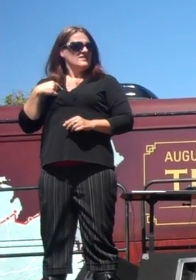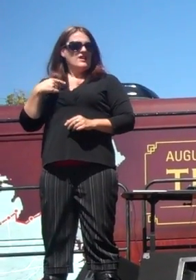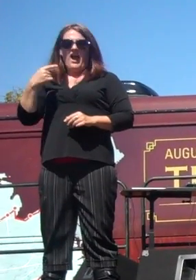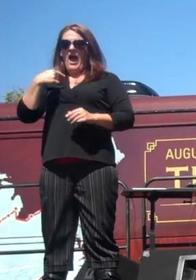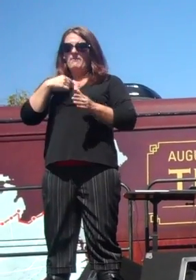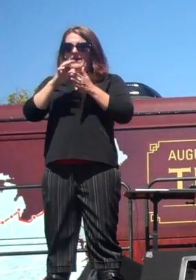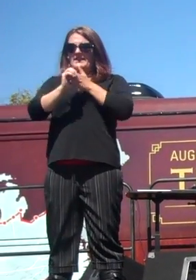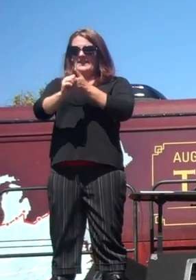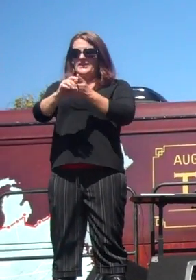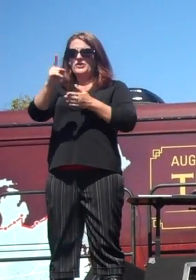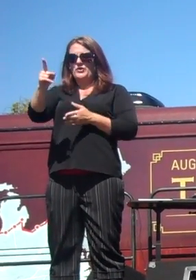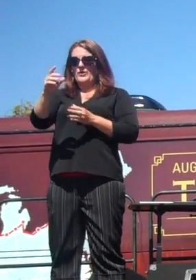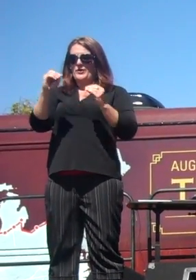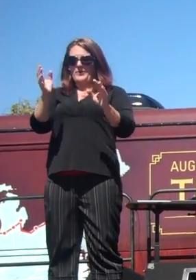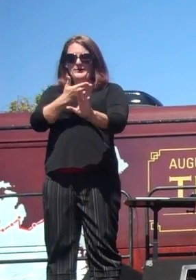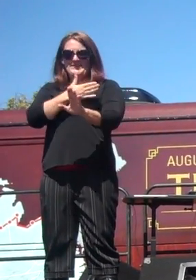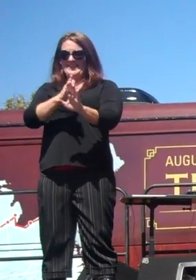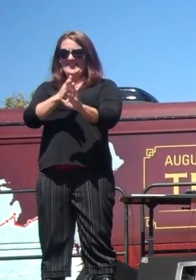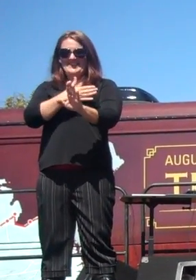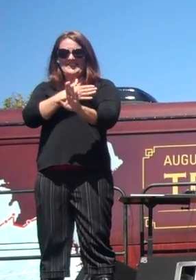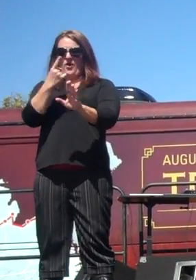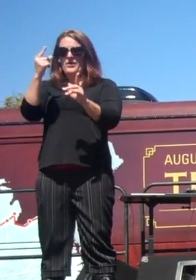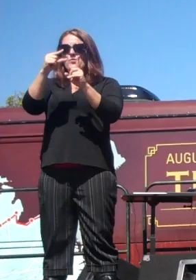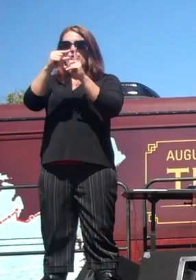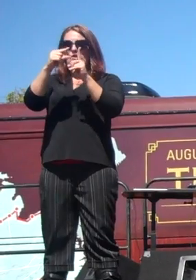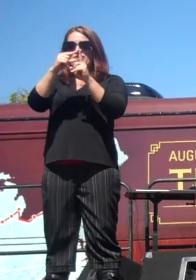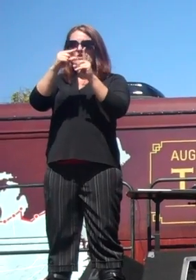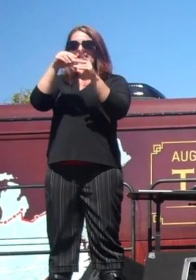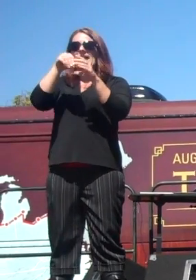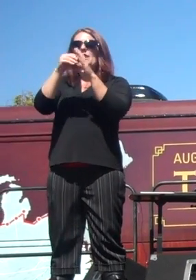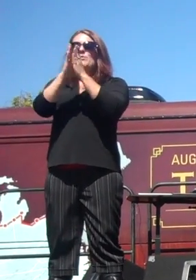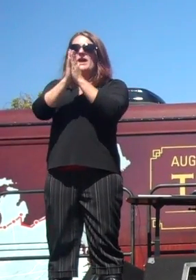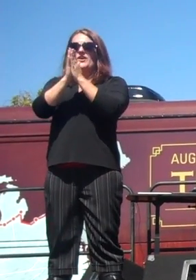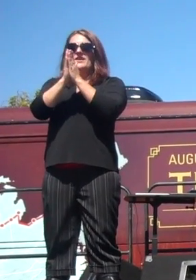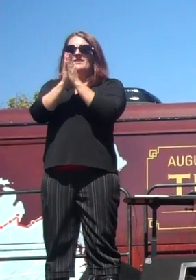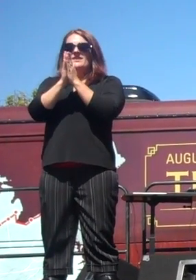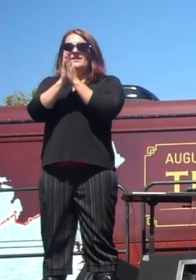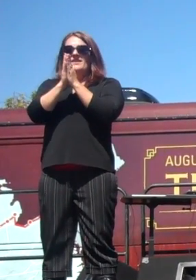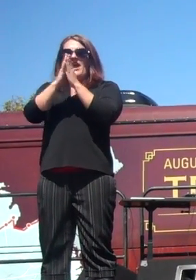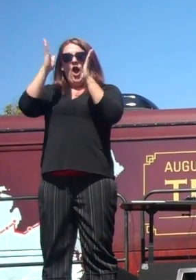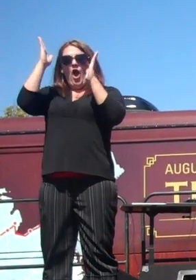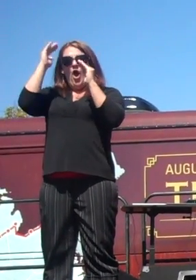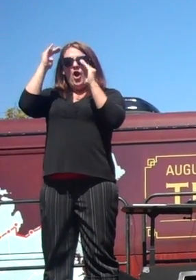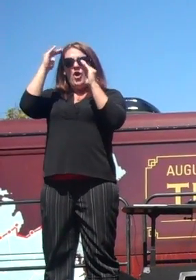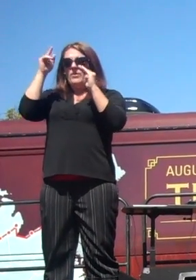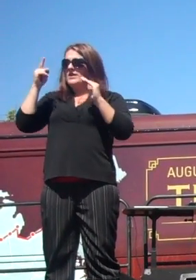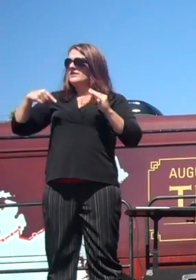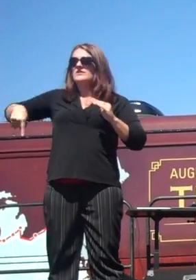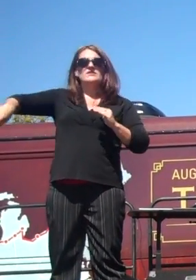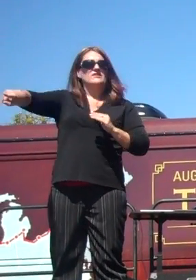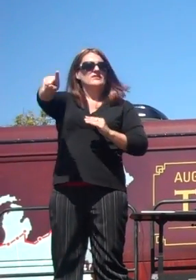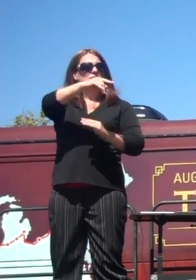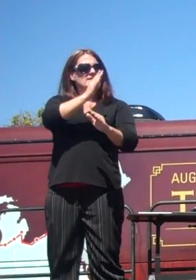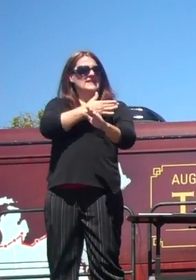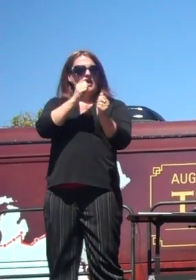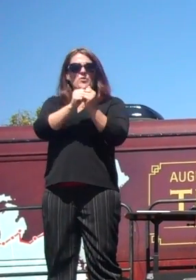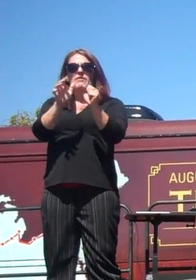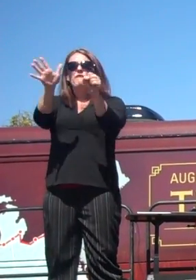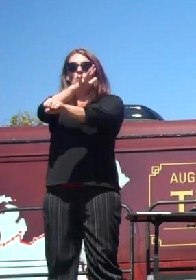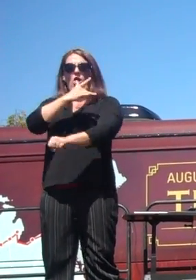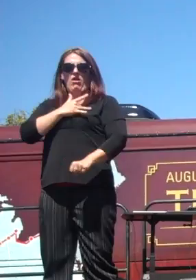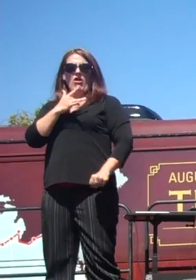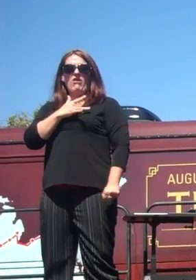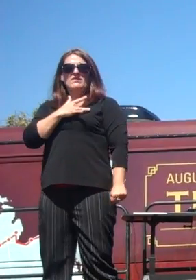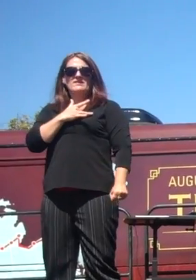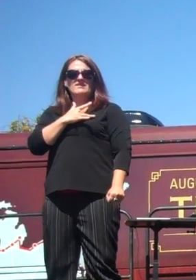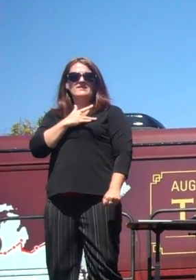lead you a cappella here in our prayer. And I hope that you'll sing with all your heart